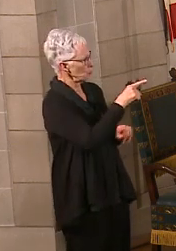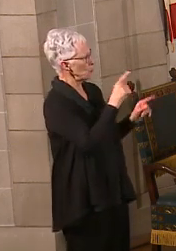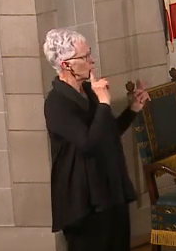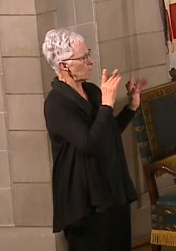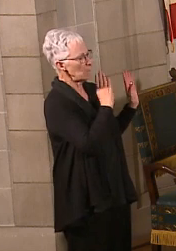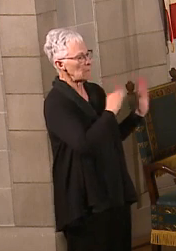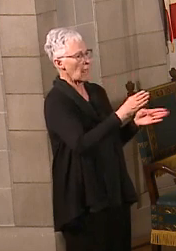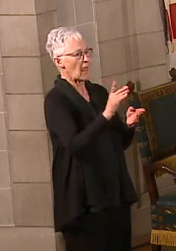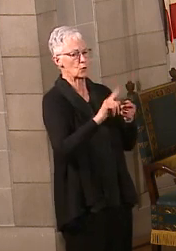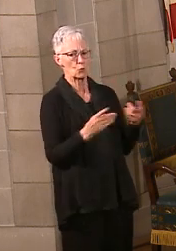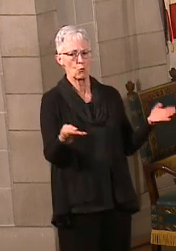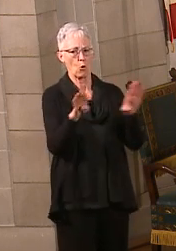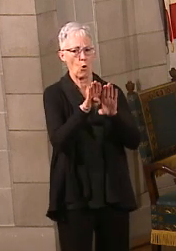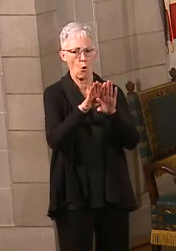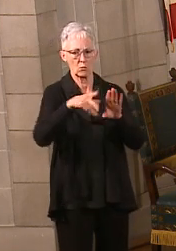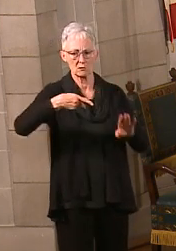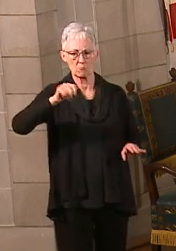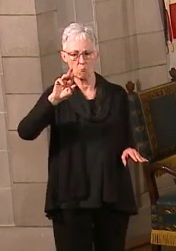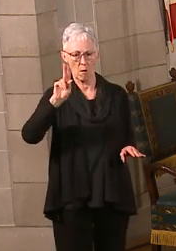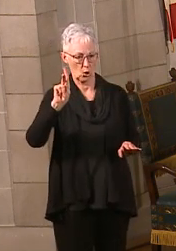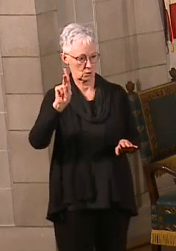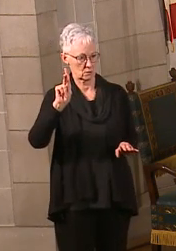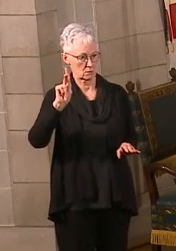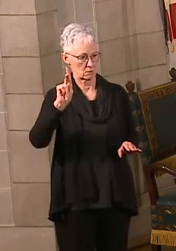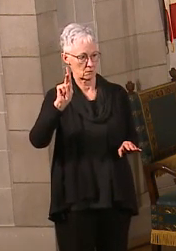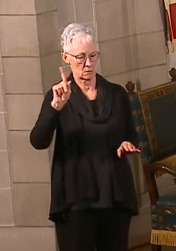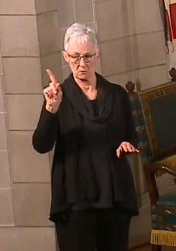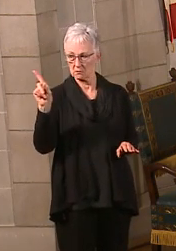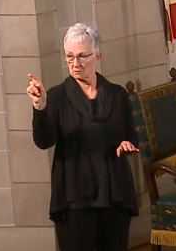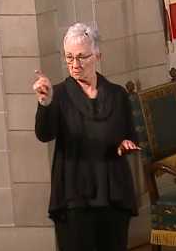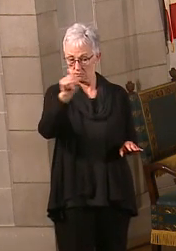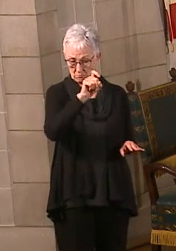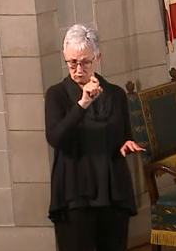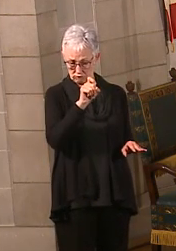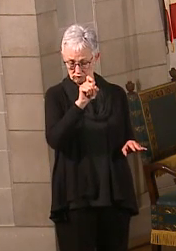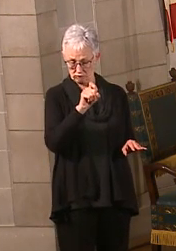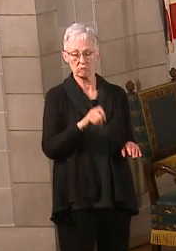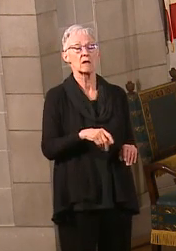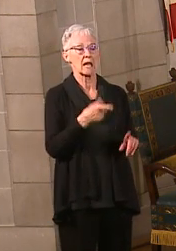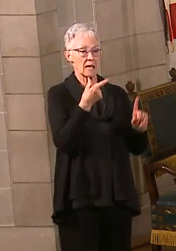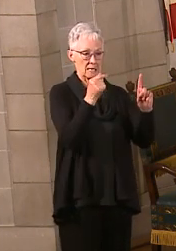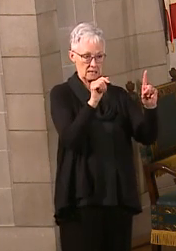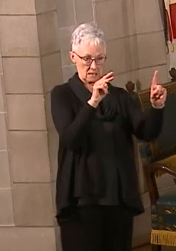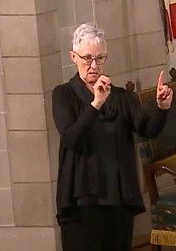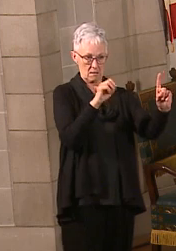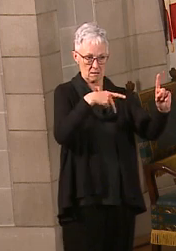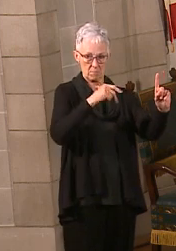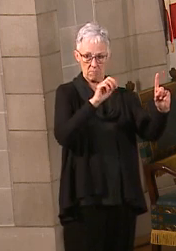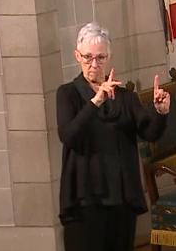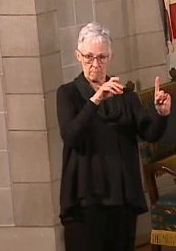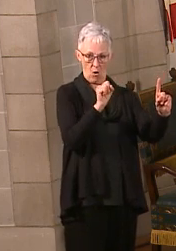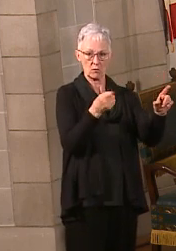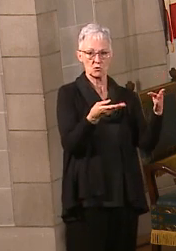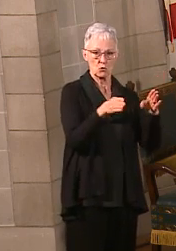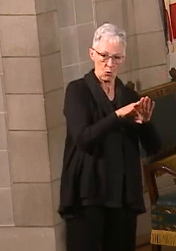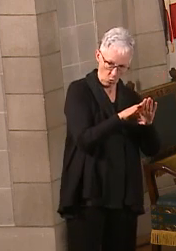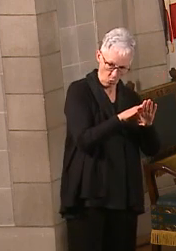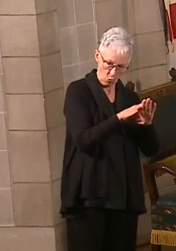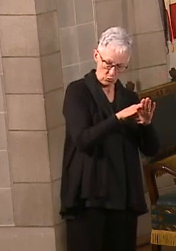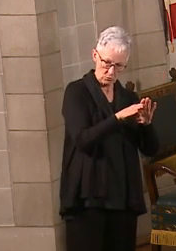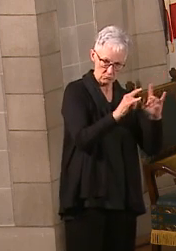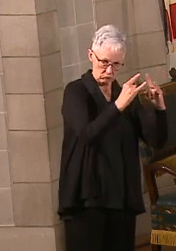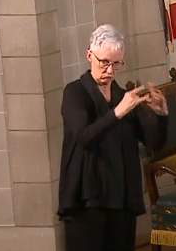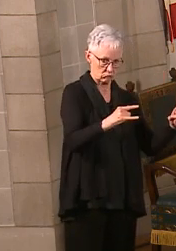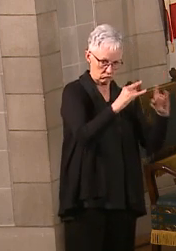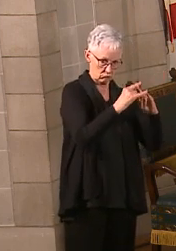on closing parks? Game and Parks has closed campgrounds across the state, and Game and Parks is an independent agency, so they've